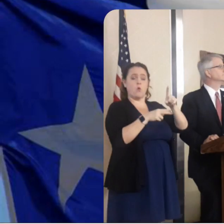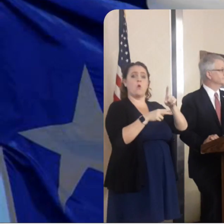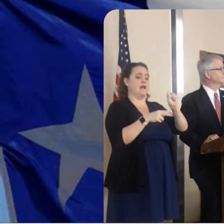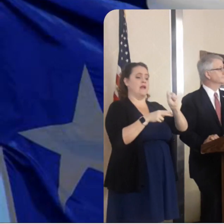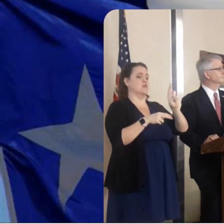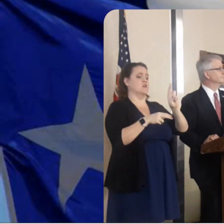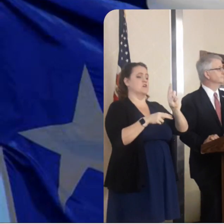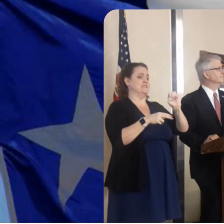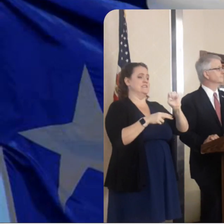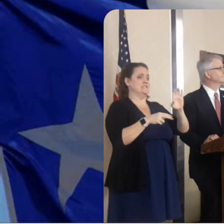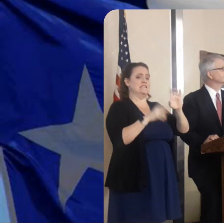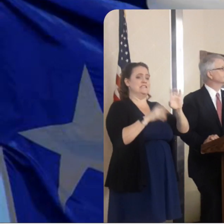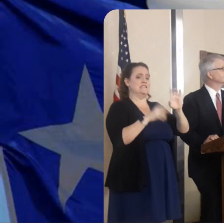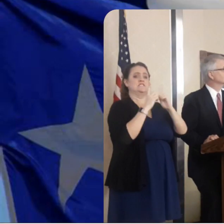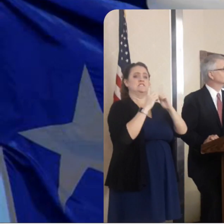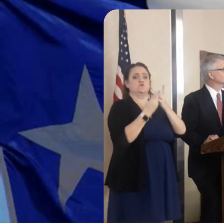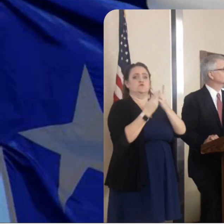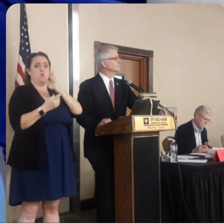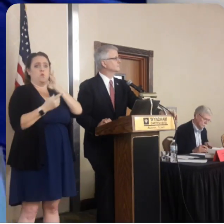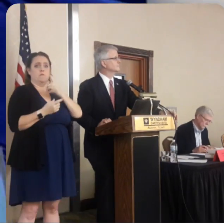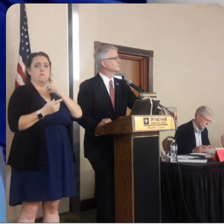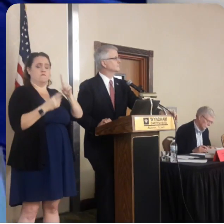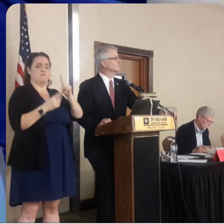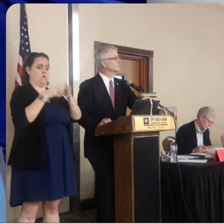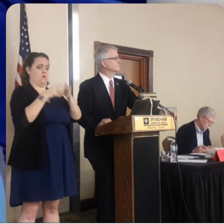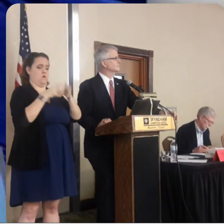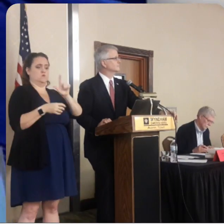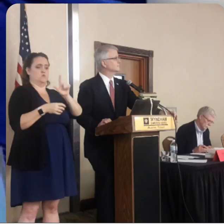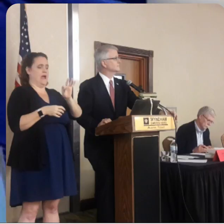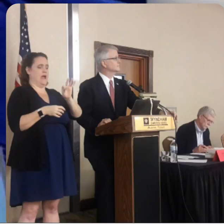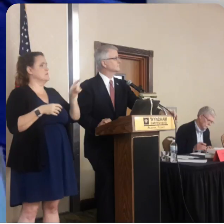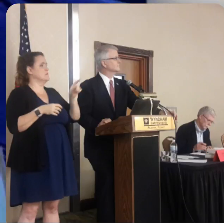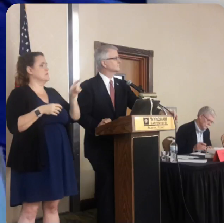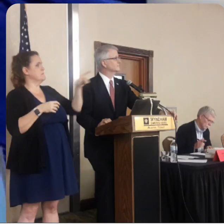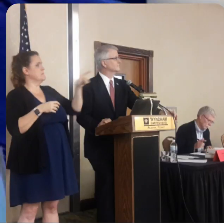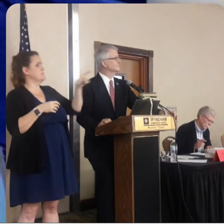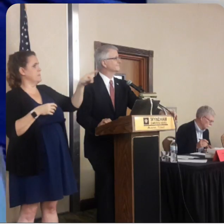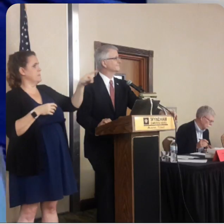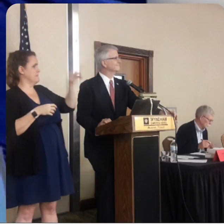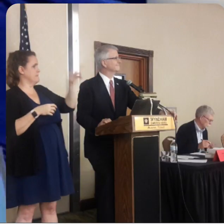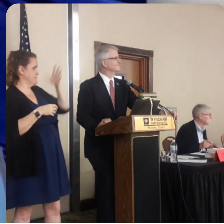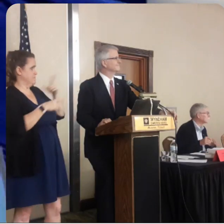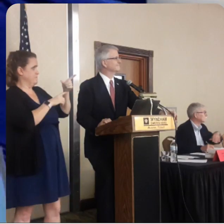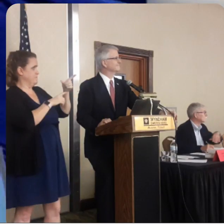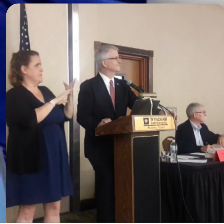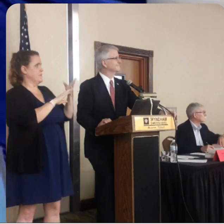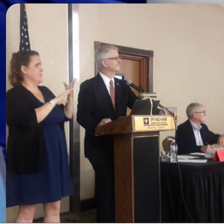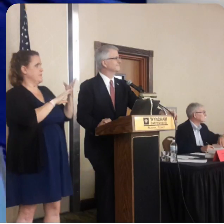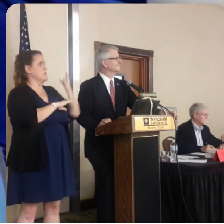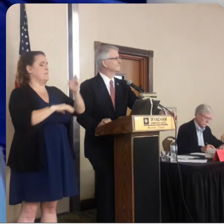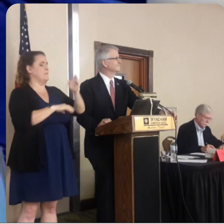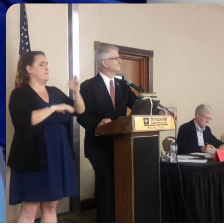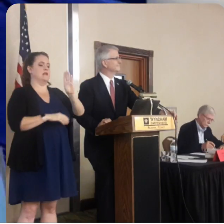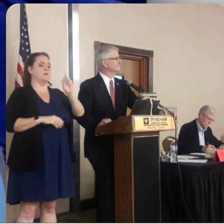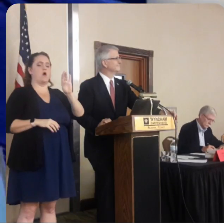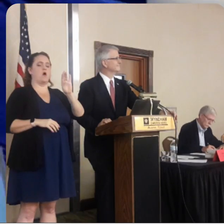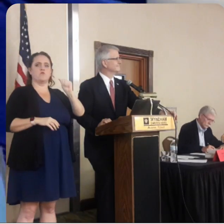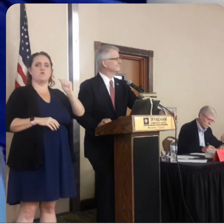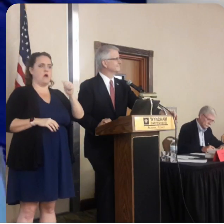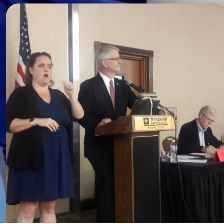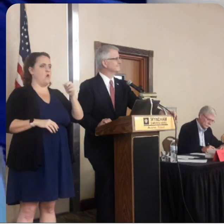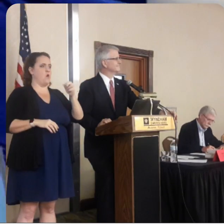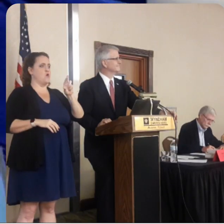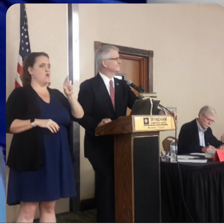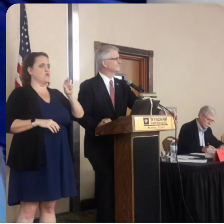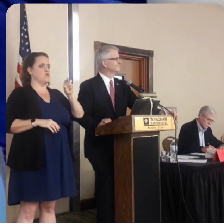Mark Dunham, SD 29. I nominate Barbara Carrasco. She's been a hard worker for the Republican